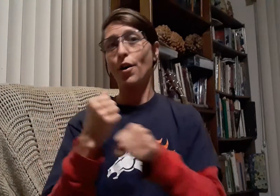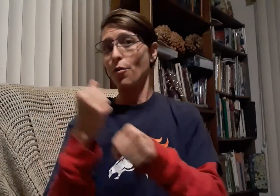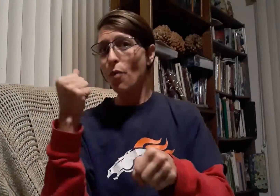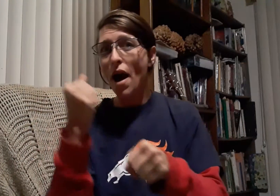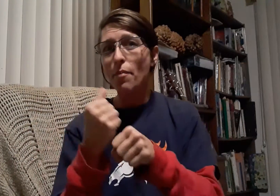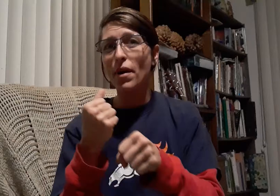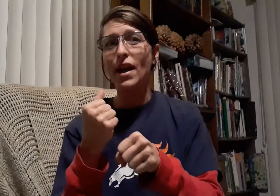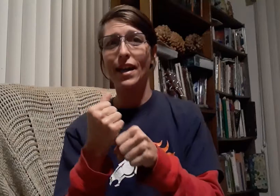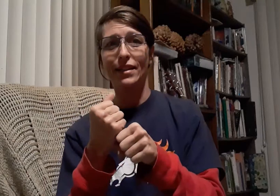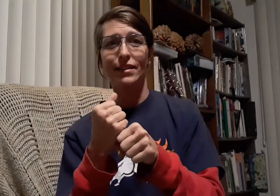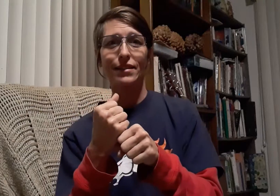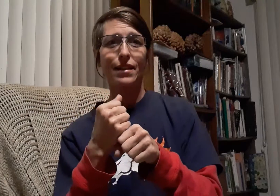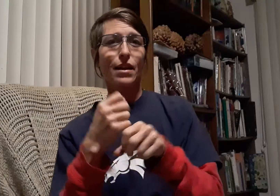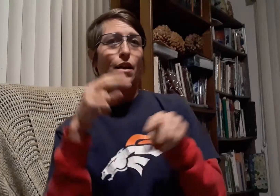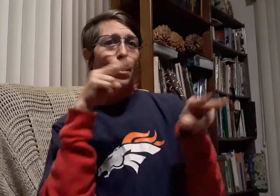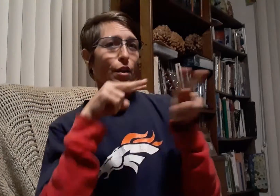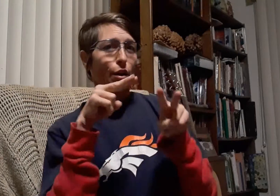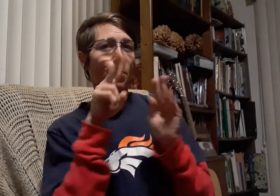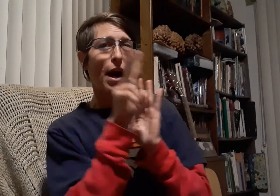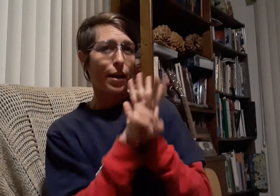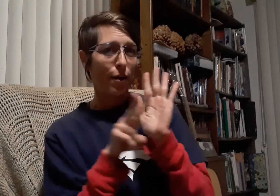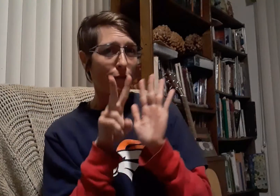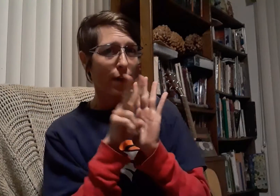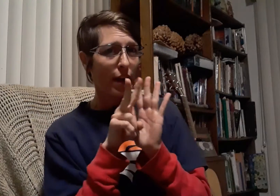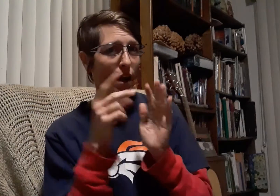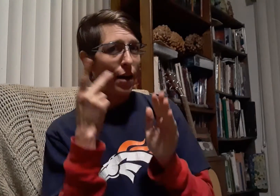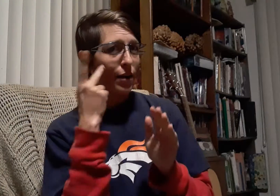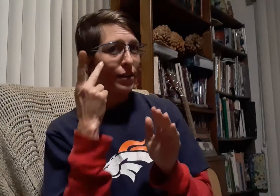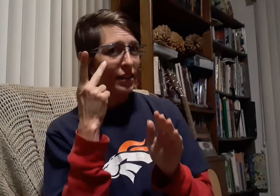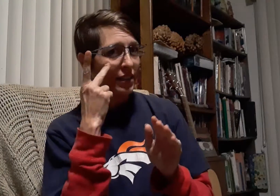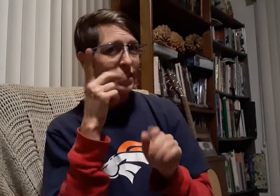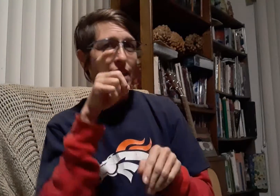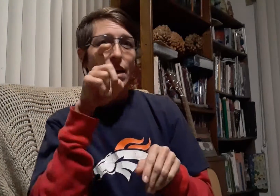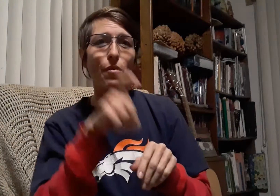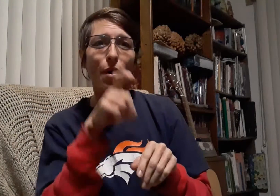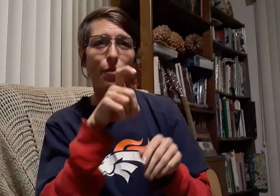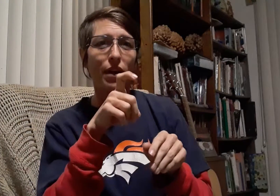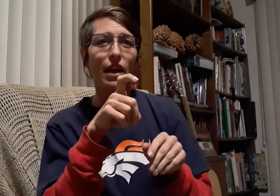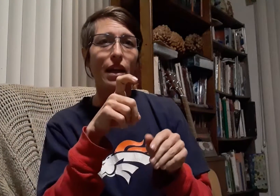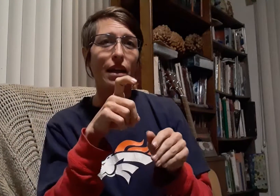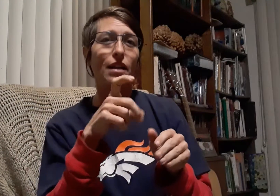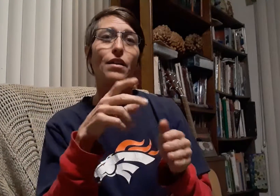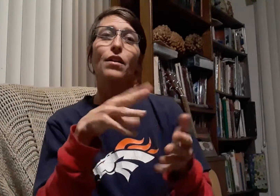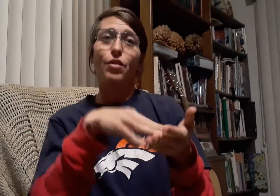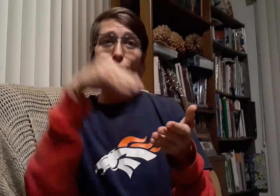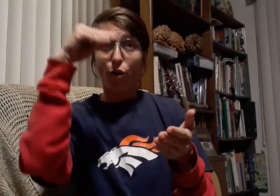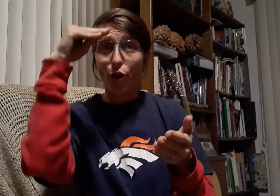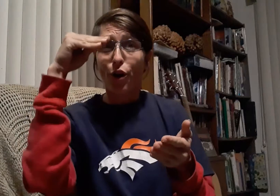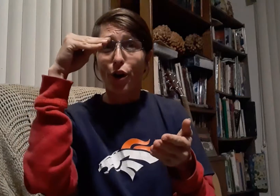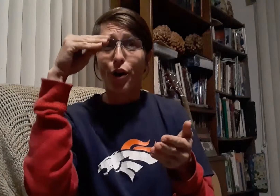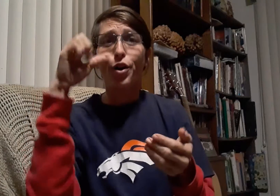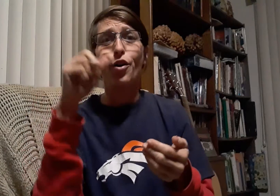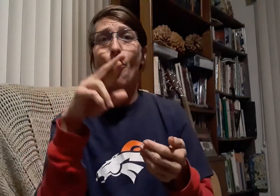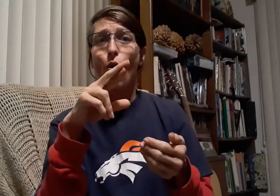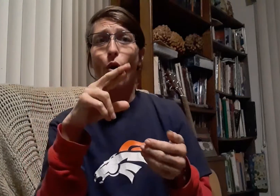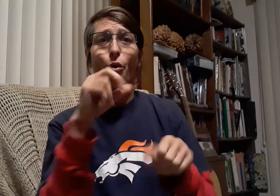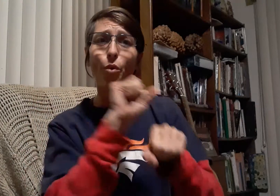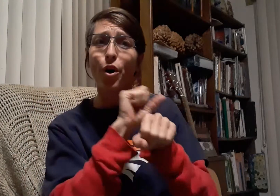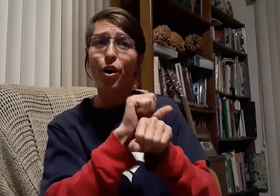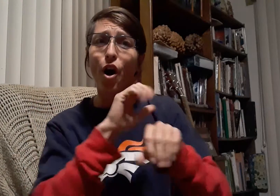our weapons, look back at our videos and see what we need to learn or work